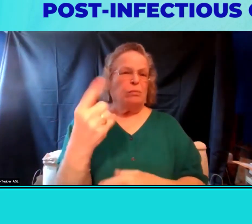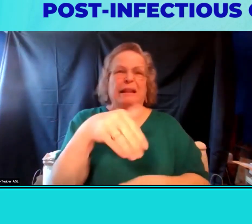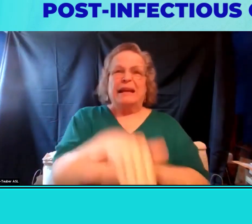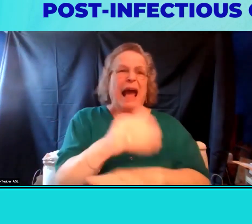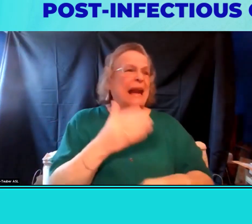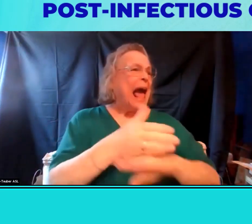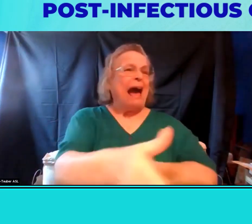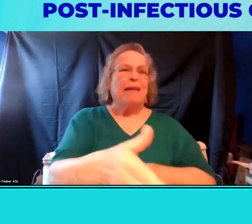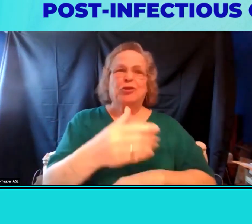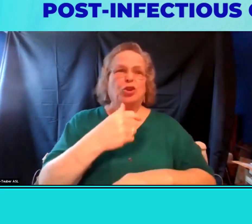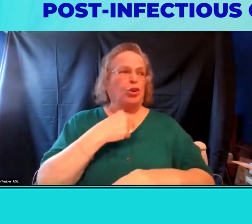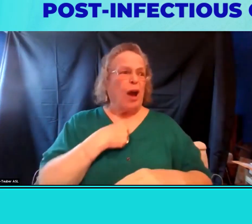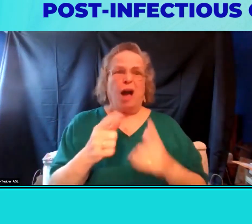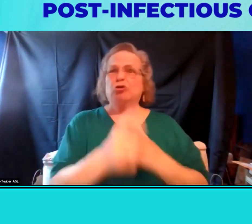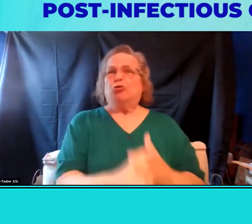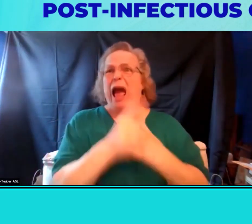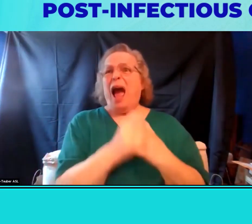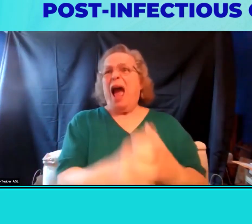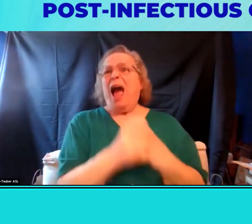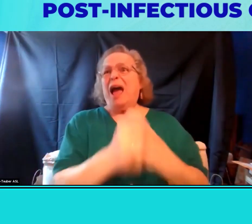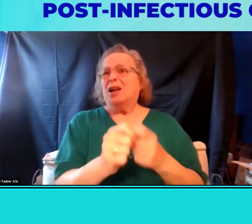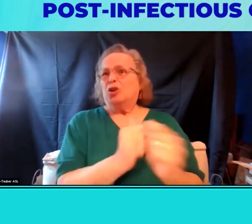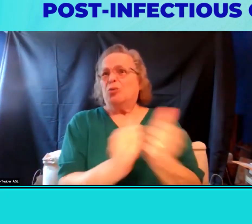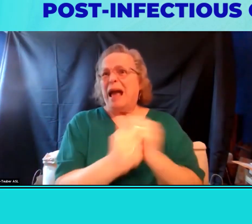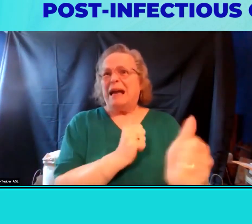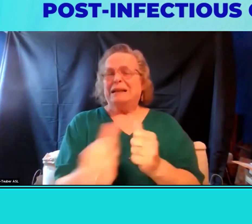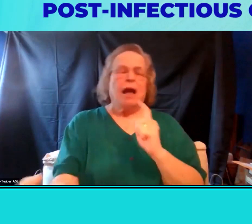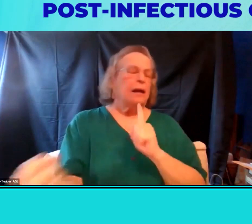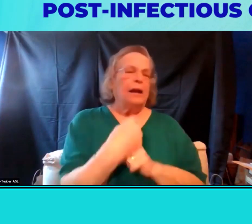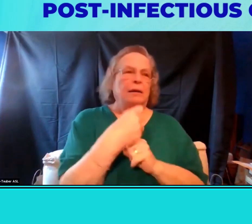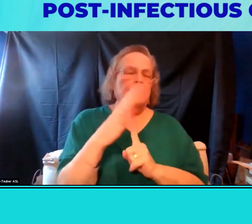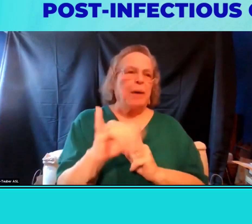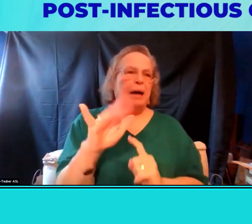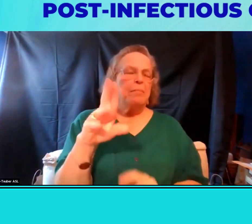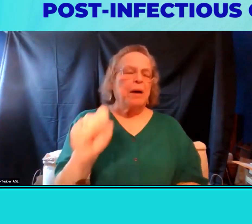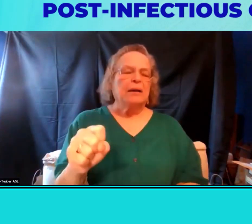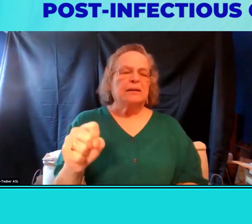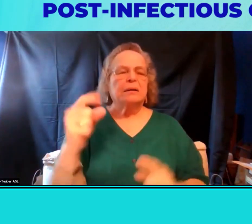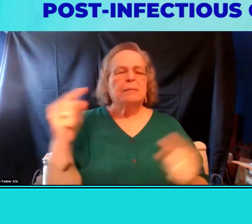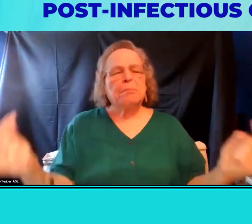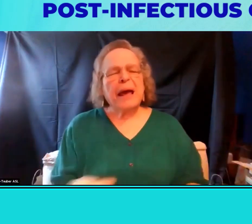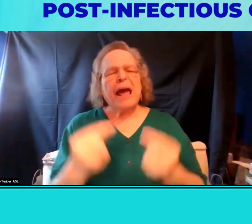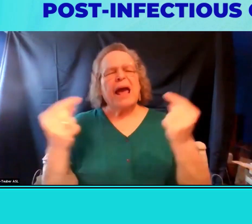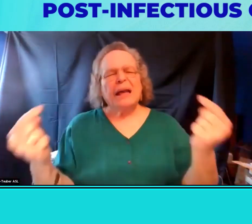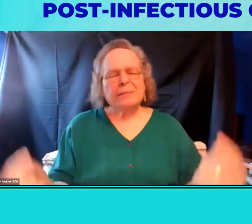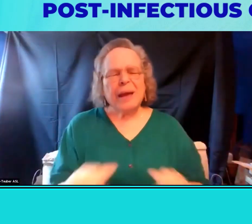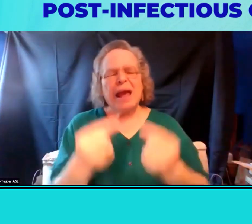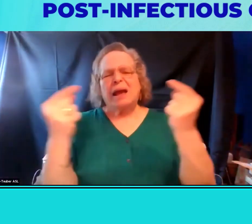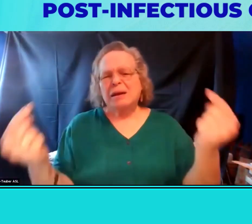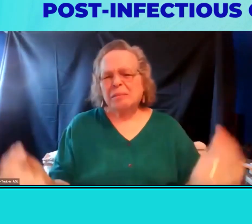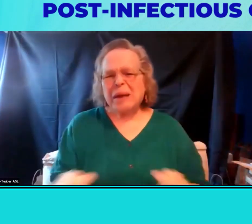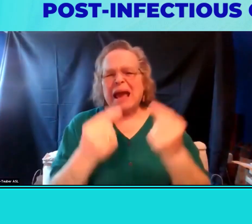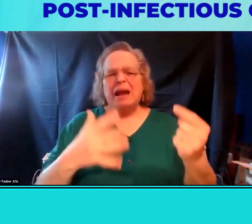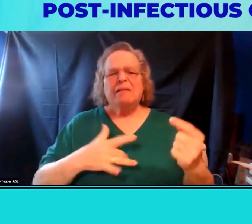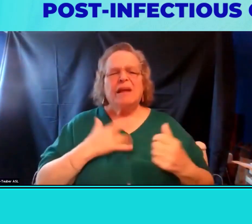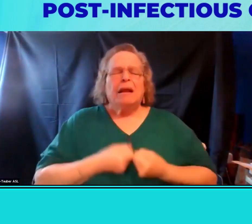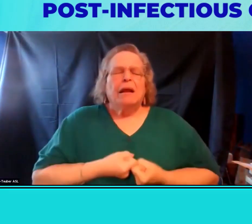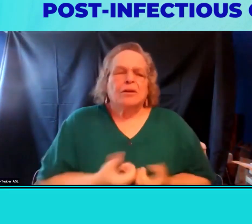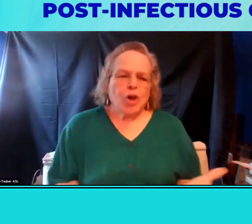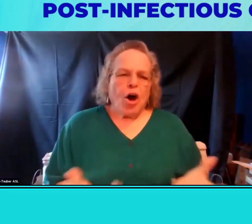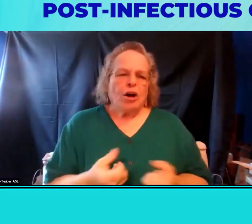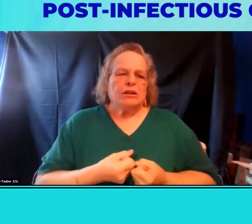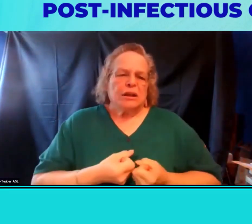gotten hit by a bus. Chronic joint pain, always feeling some level of exhaustion. And for